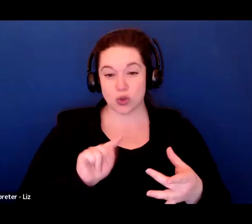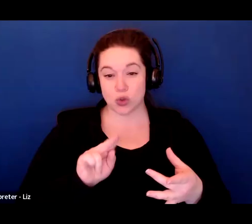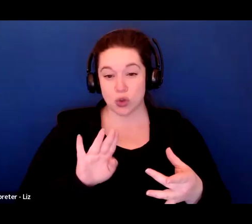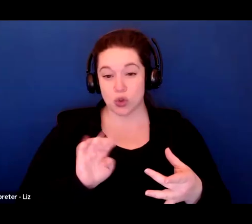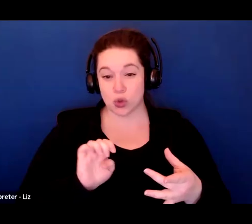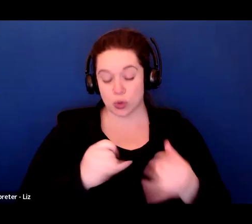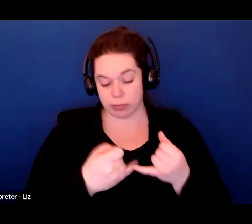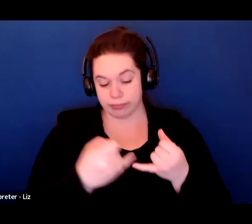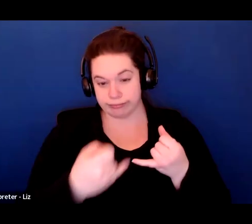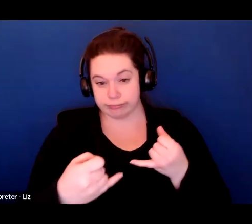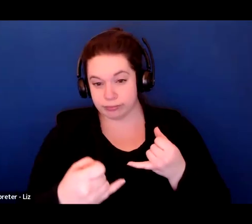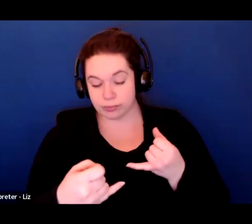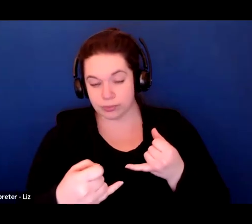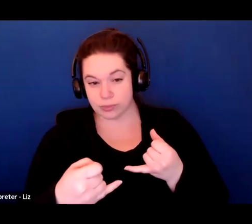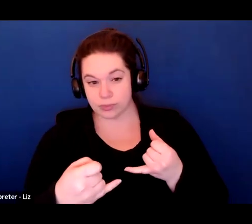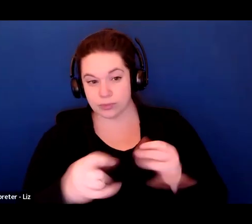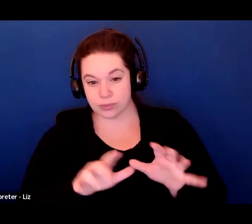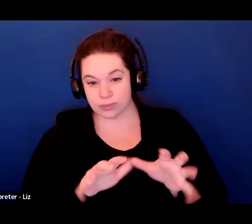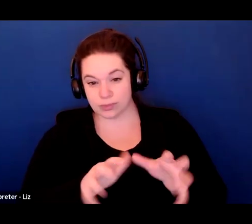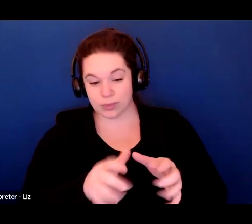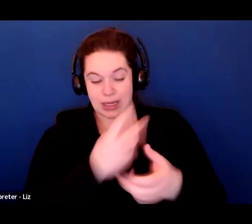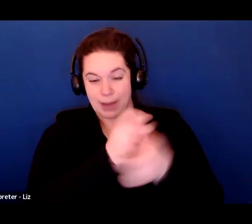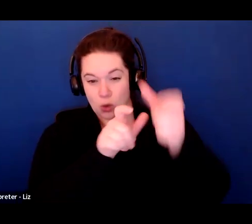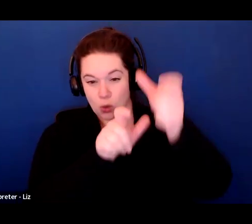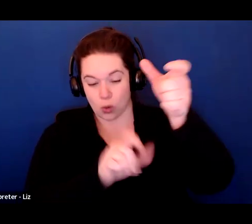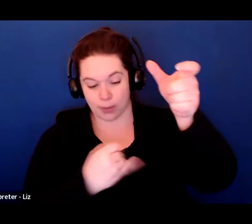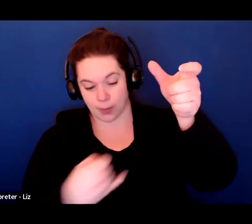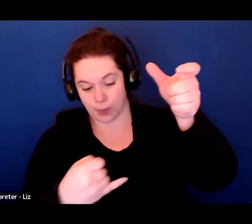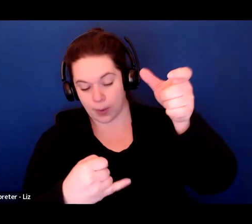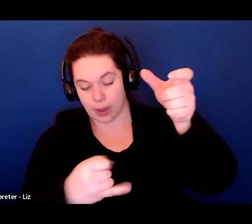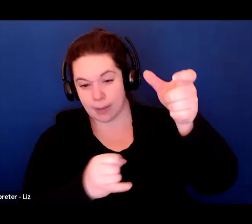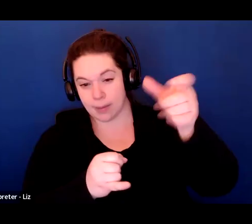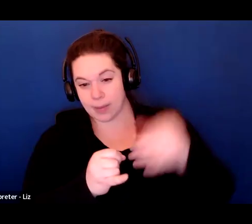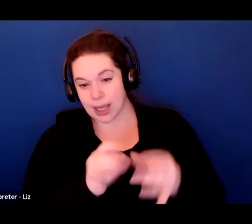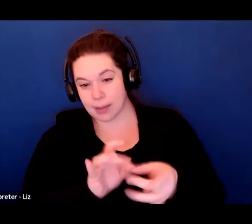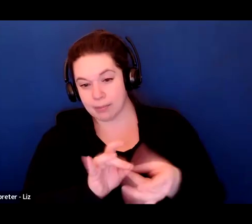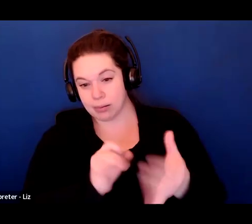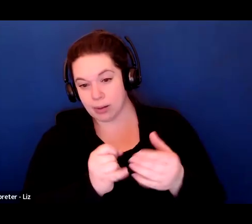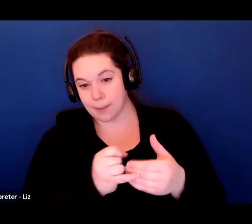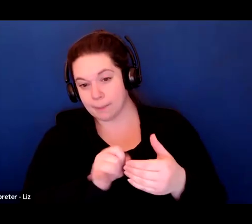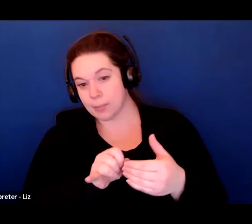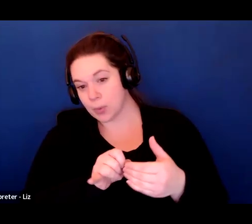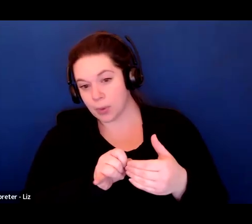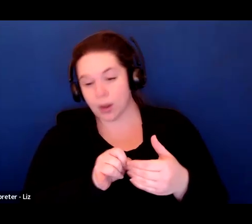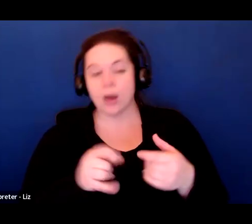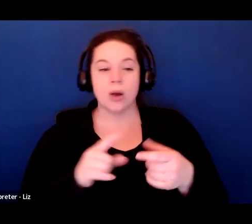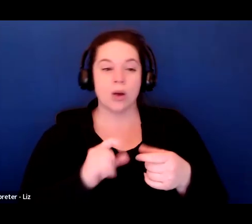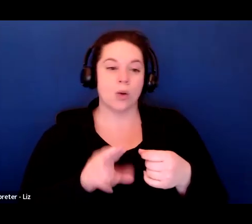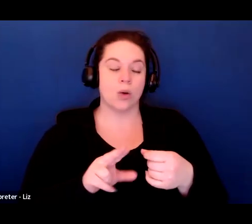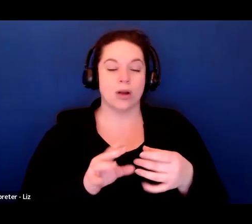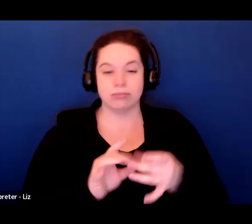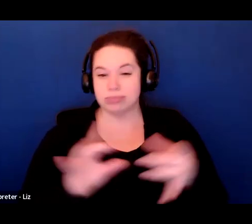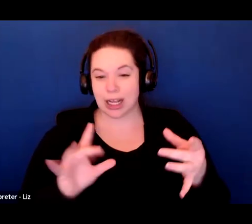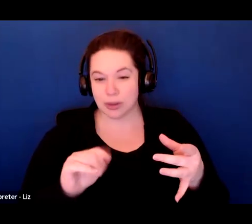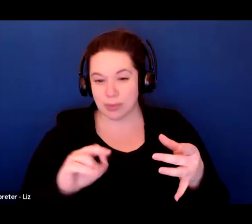go into the area around the spinal cord would become detached at that place or detached from the pump, and